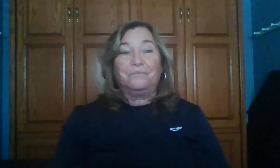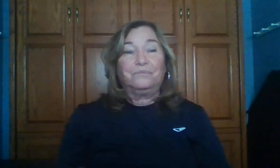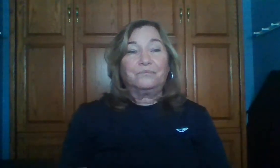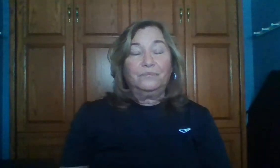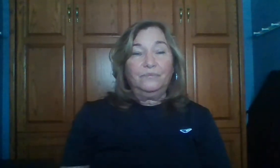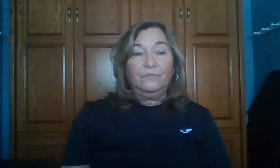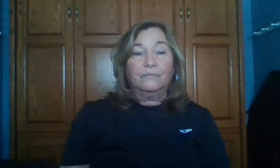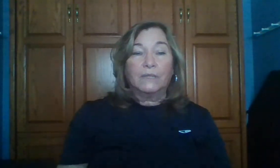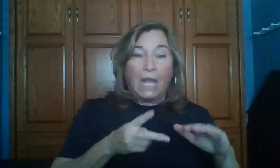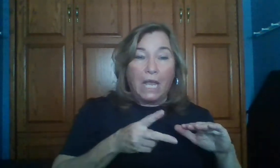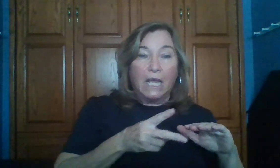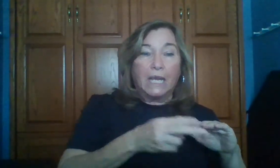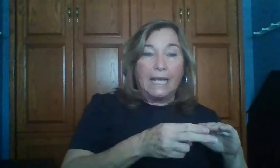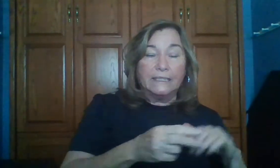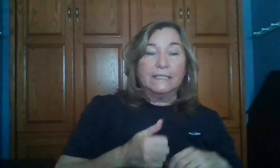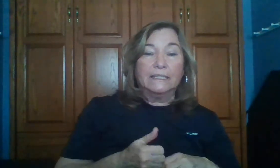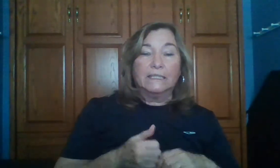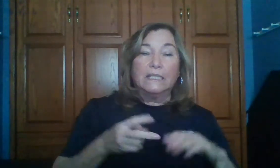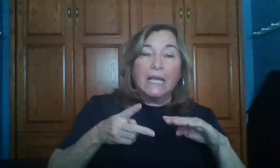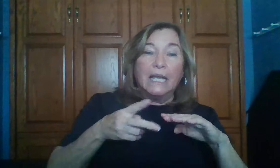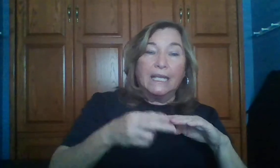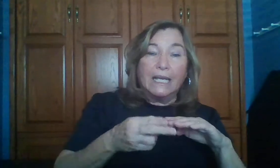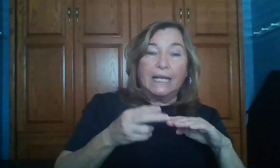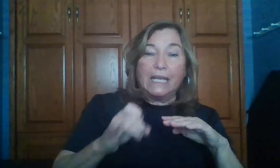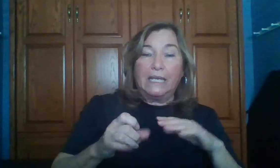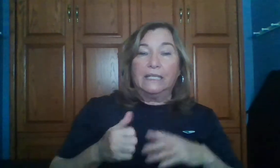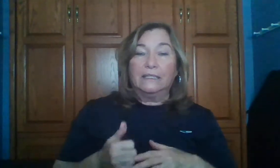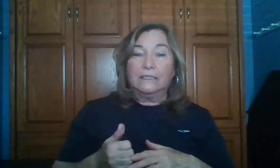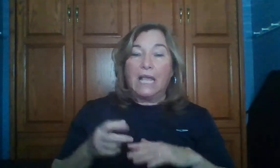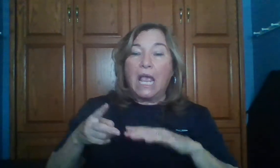Cut, cutting, cuts.